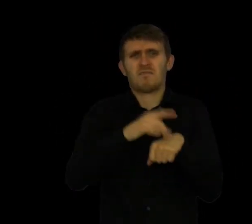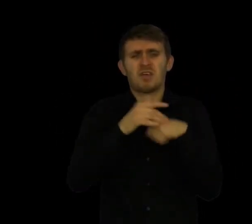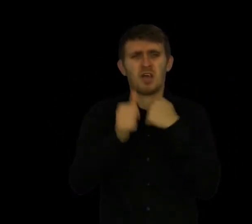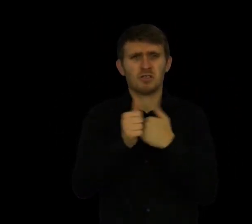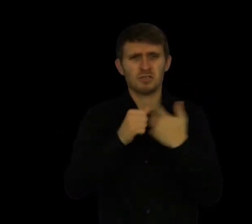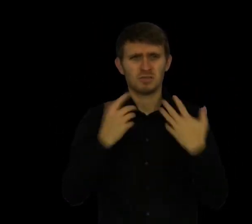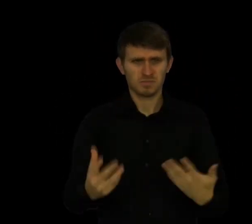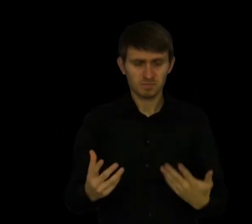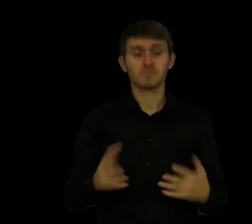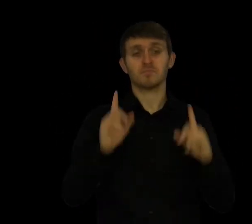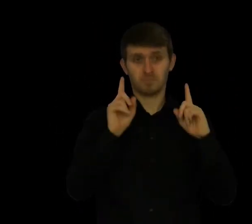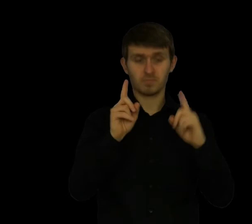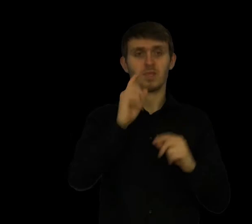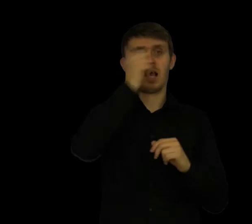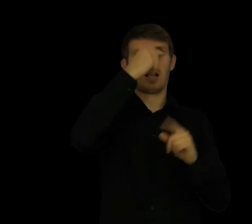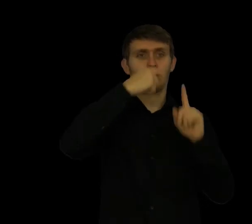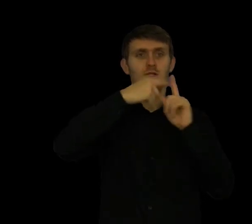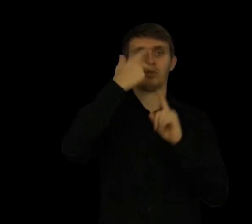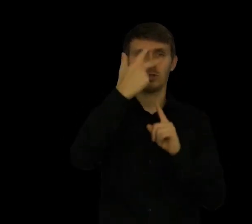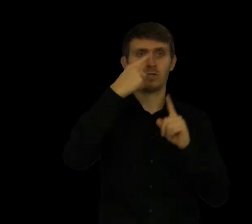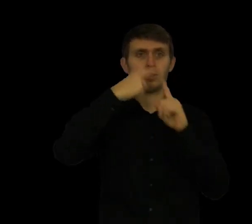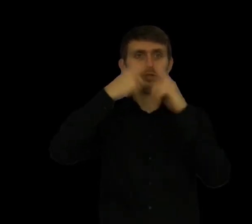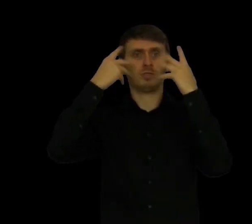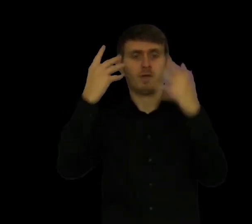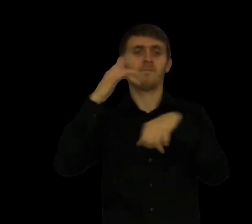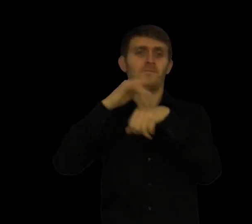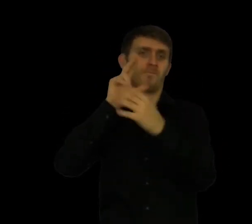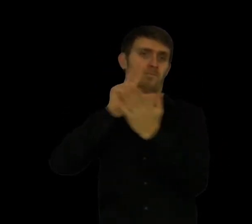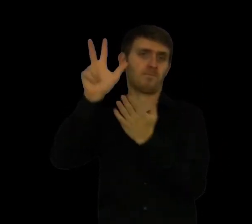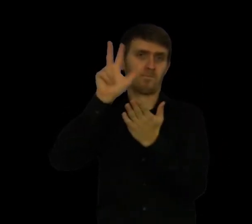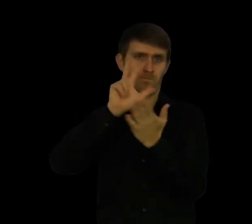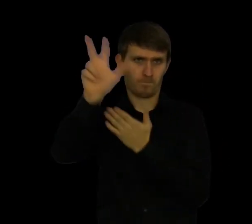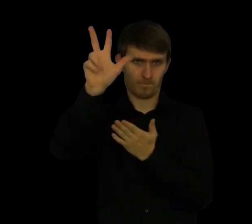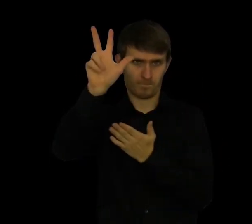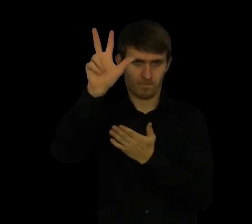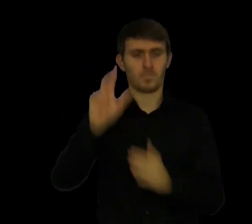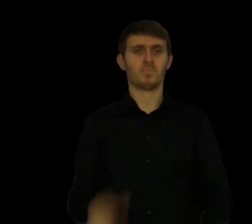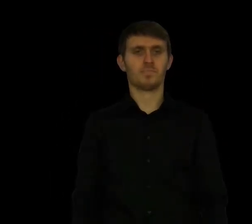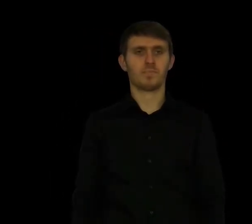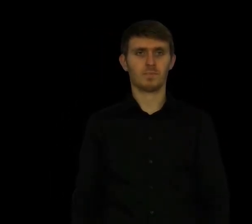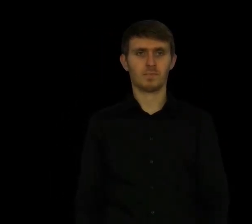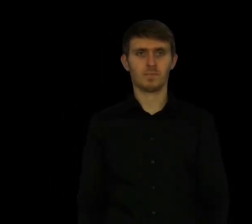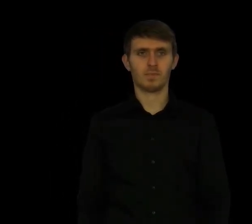tens. So what's that going to get us? 1 plus 3 plus 9 is equal